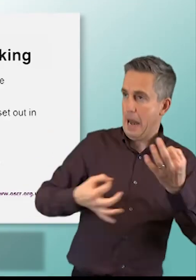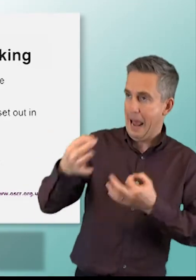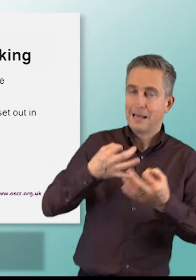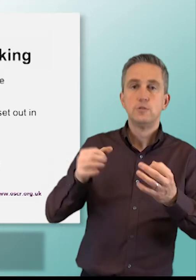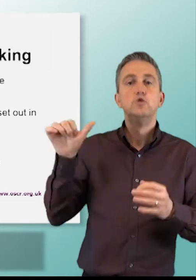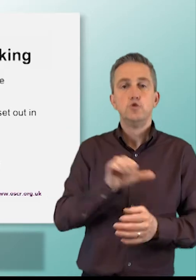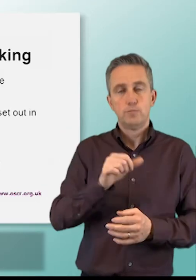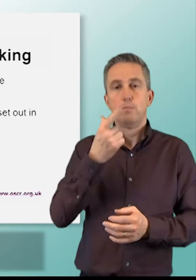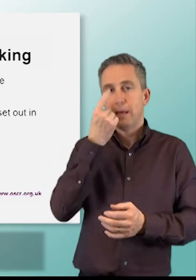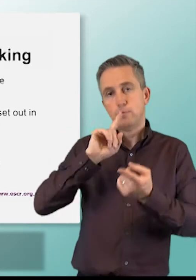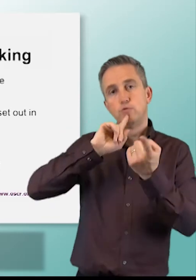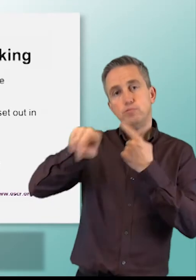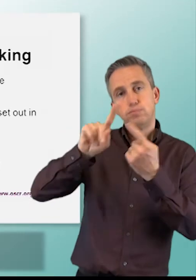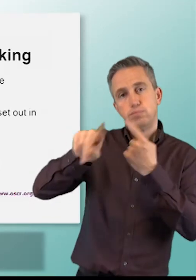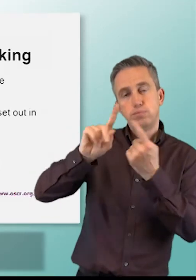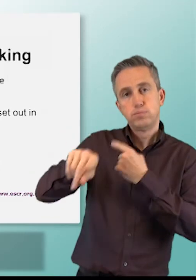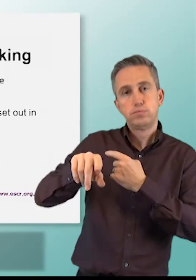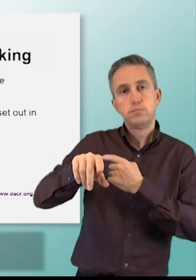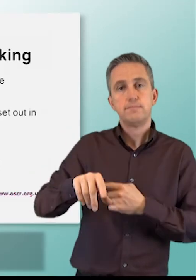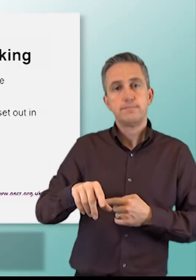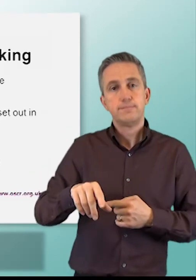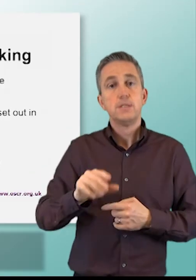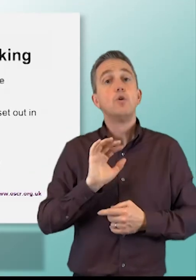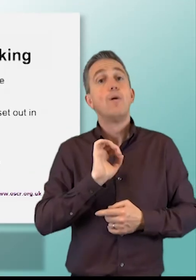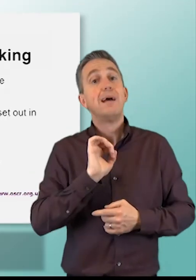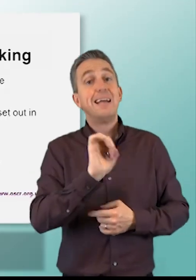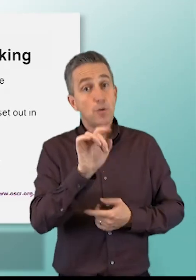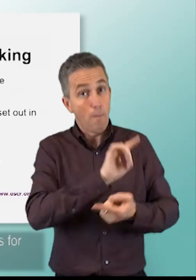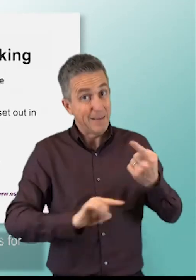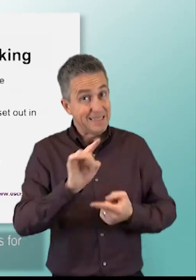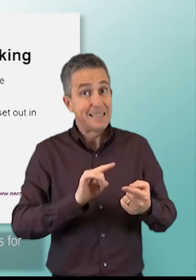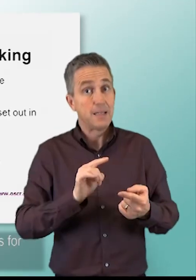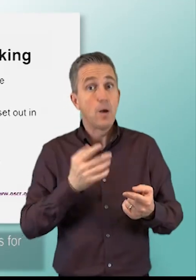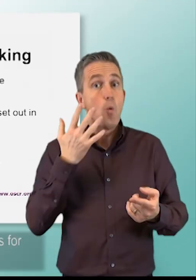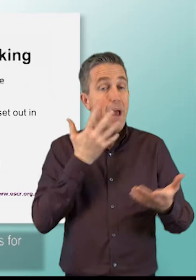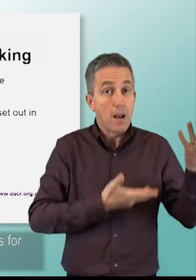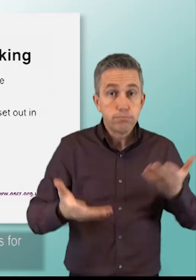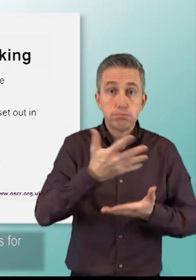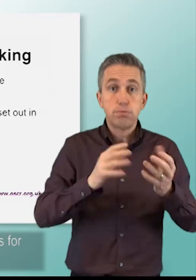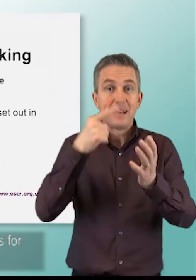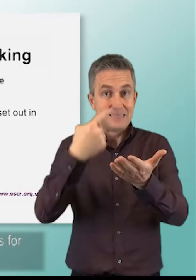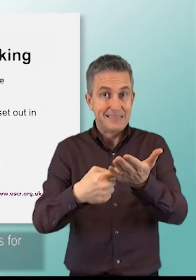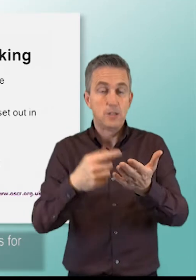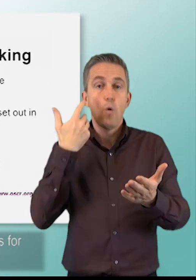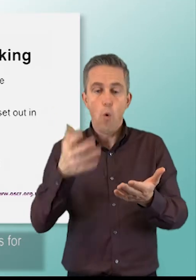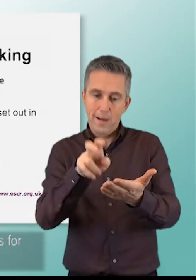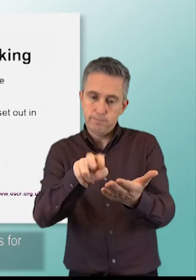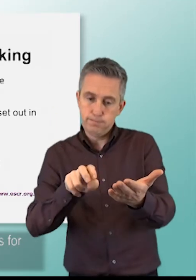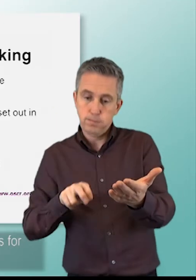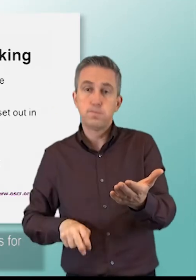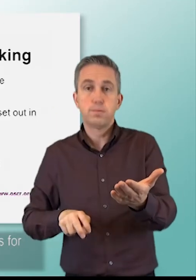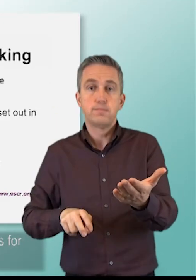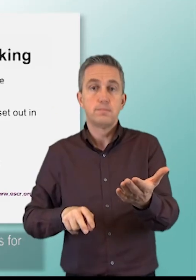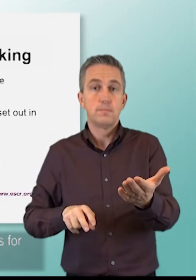those decisions. So it's really good practice, I would say, to keep a record of what is discussed, the decisions that you reach, and again, the reasons for